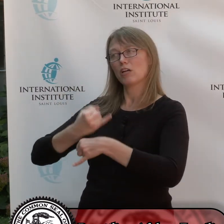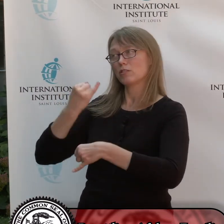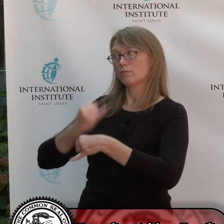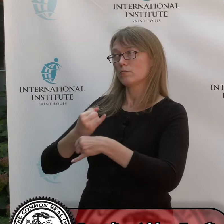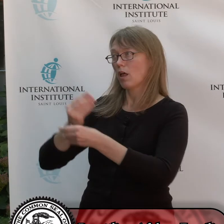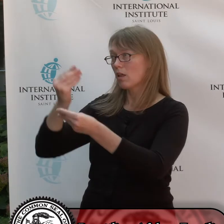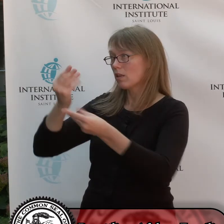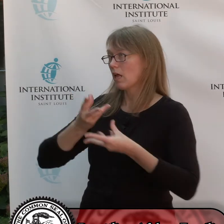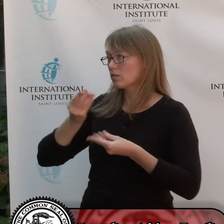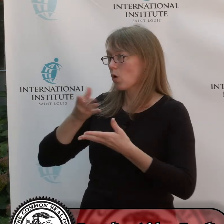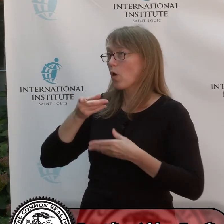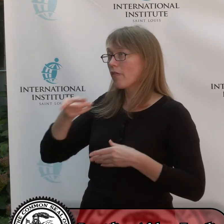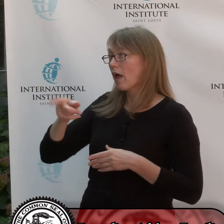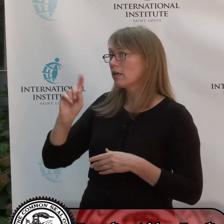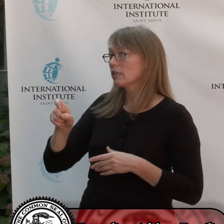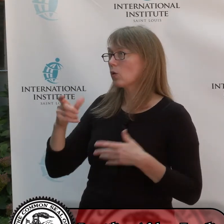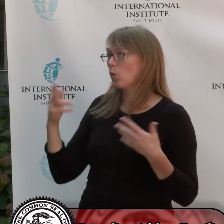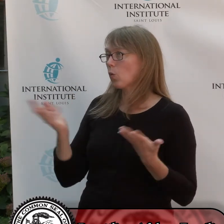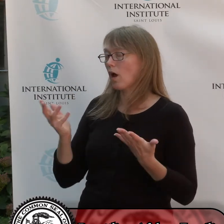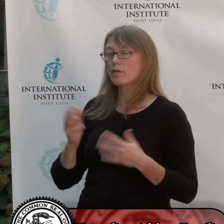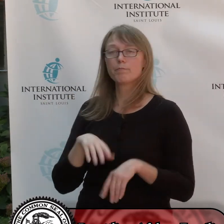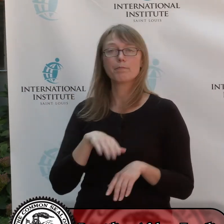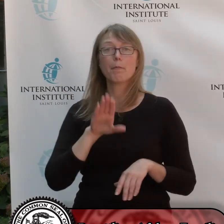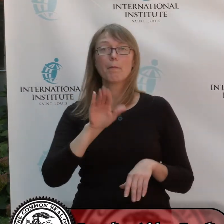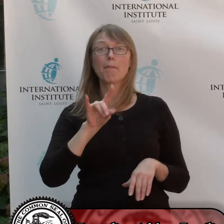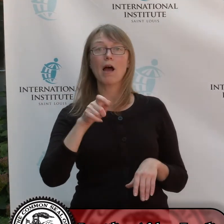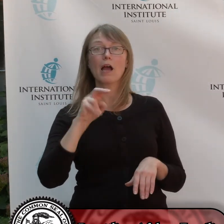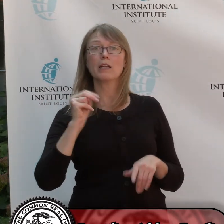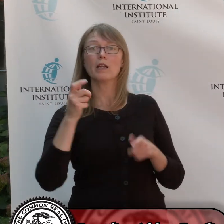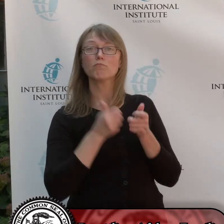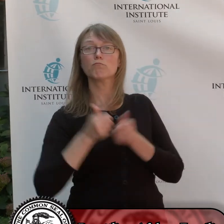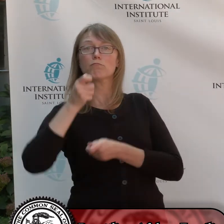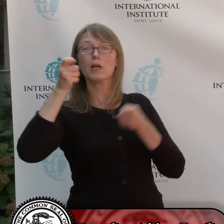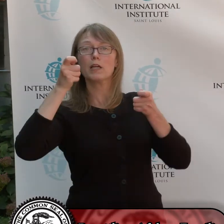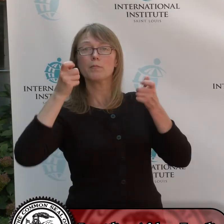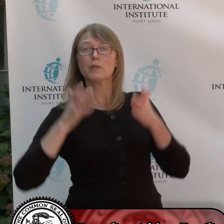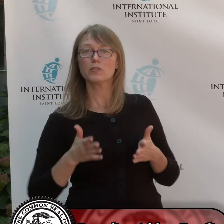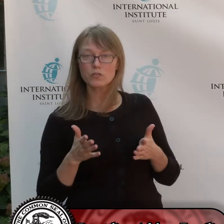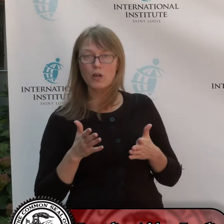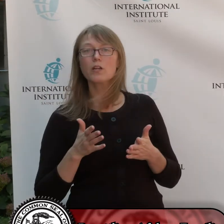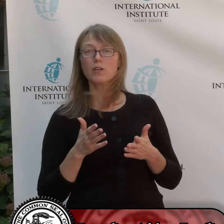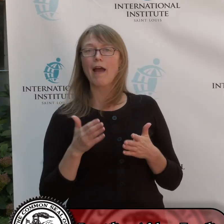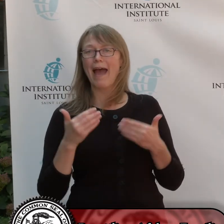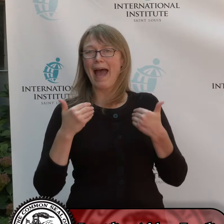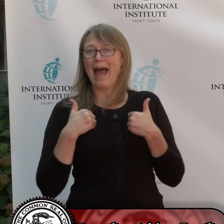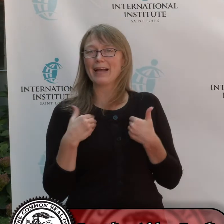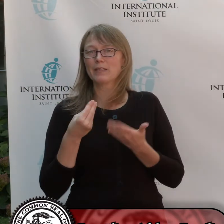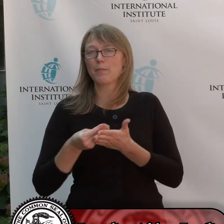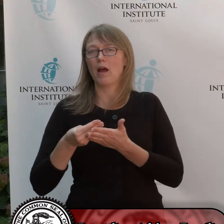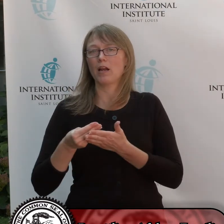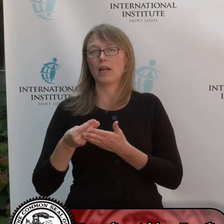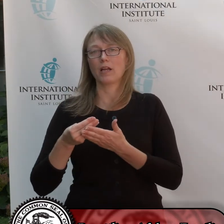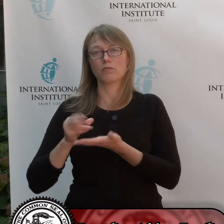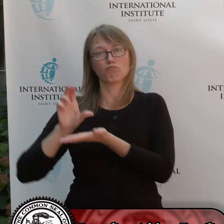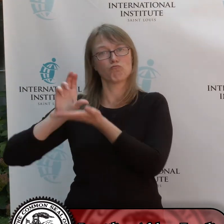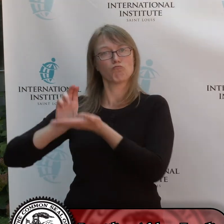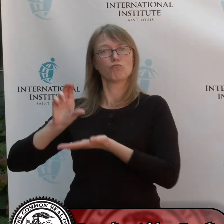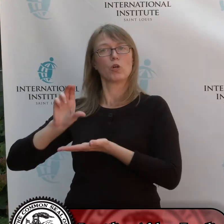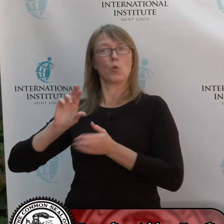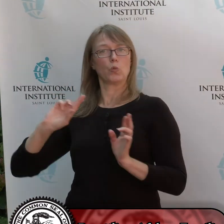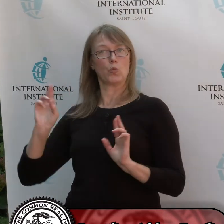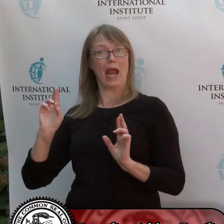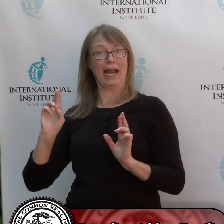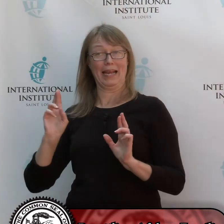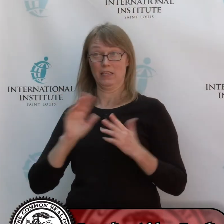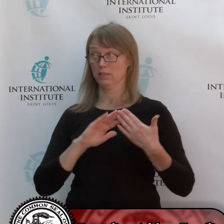need. Also, the Biden administration has earmarked about $500 million for cities that do accept refugees. So